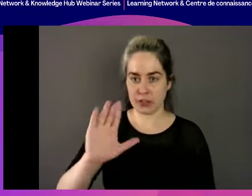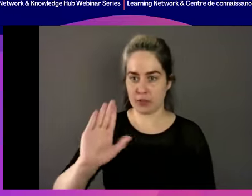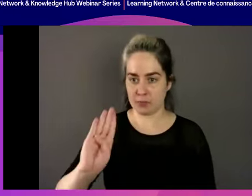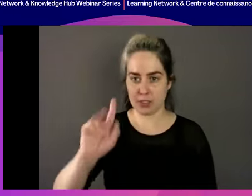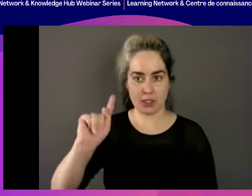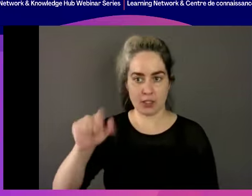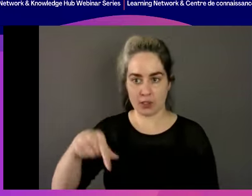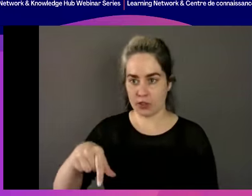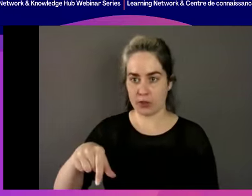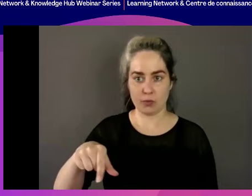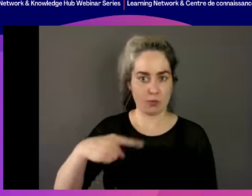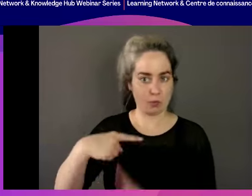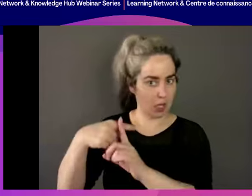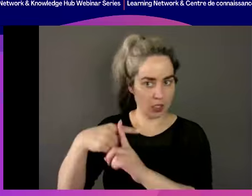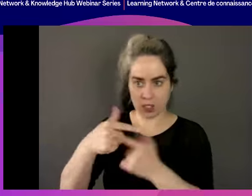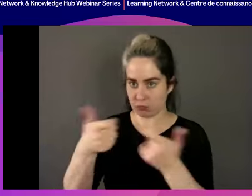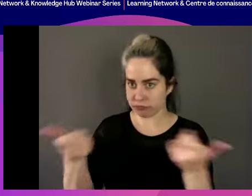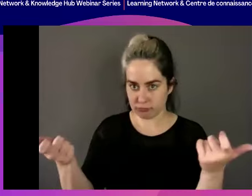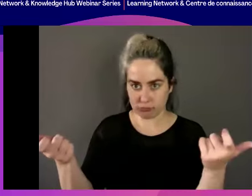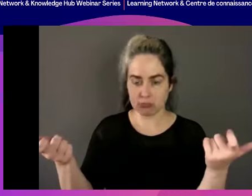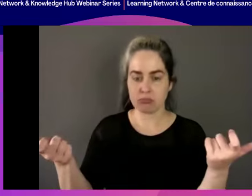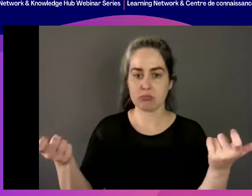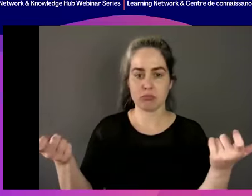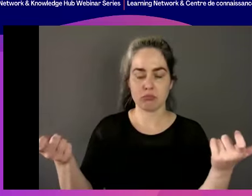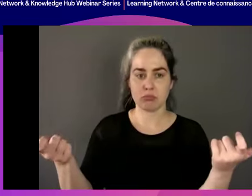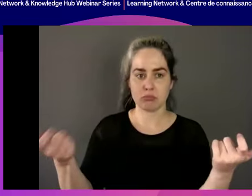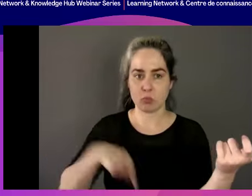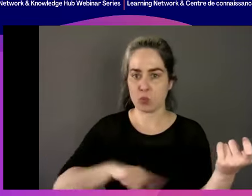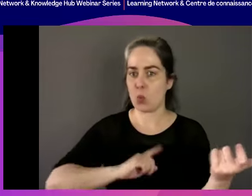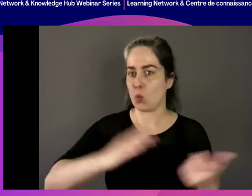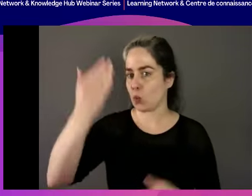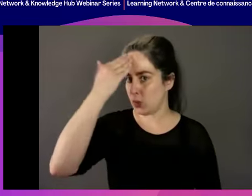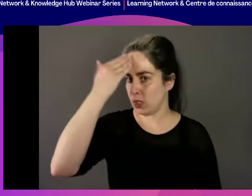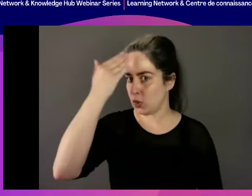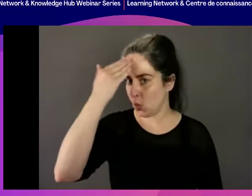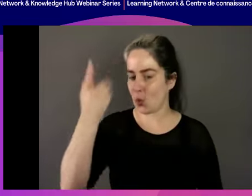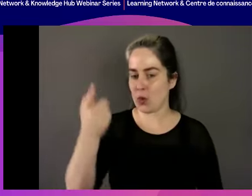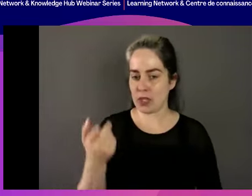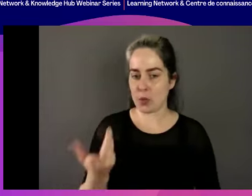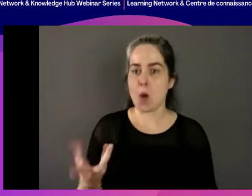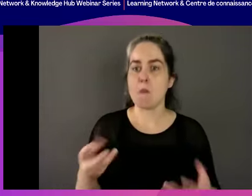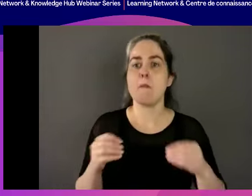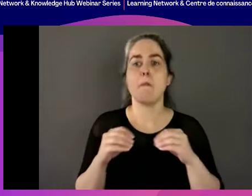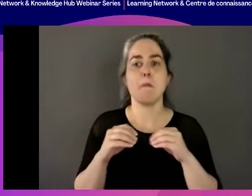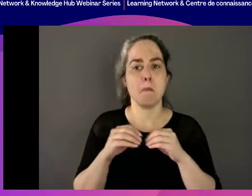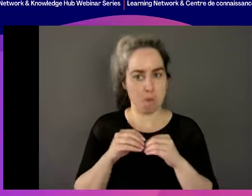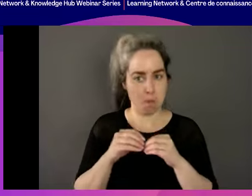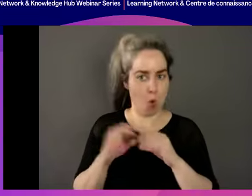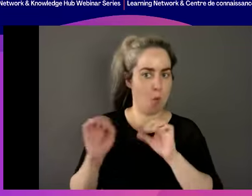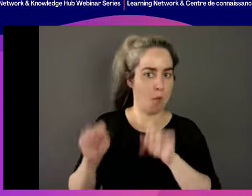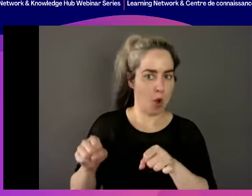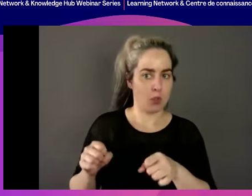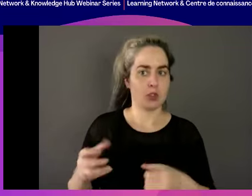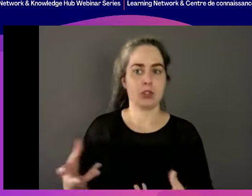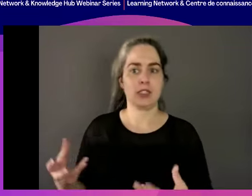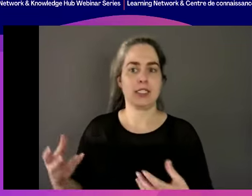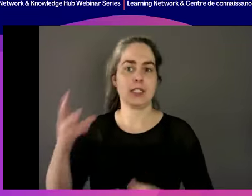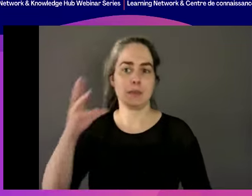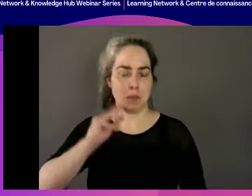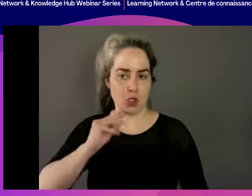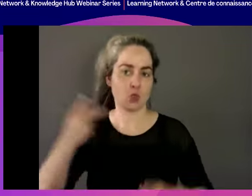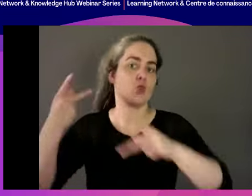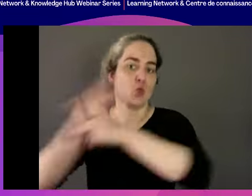I think we know that they were also more likely to be victimized within the child welfare system today. And there are